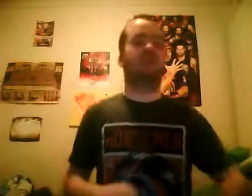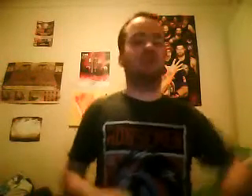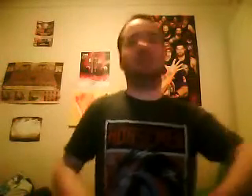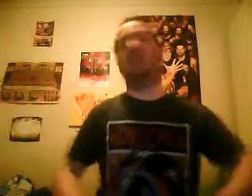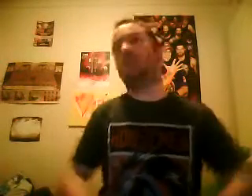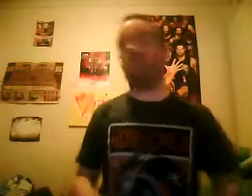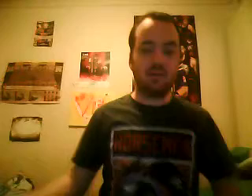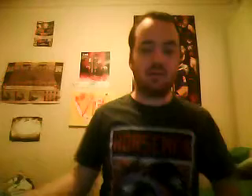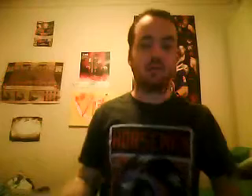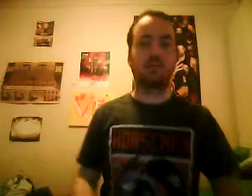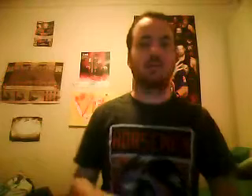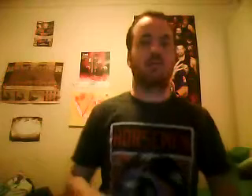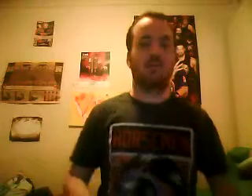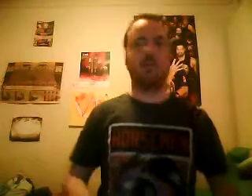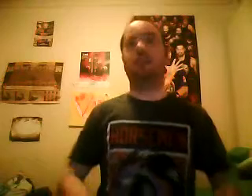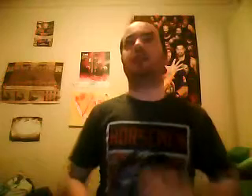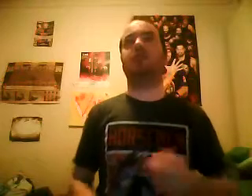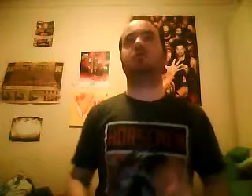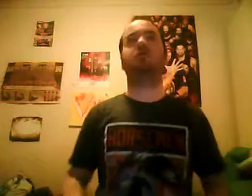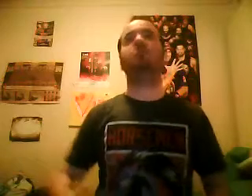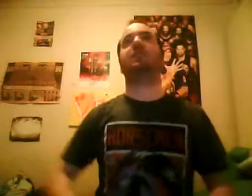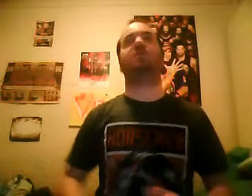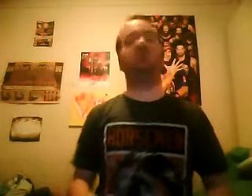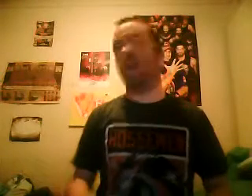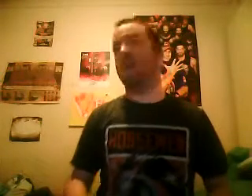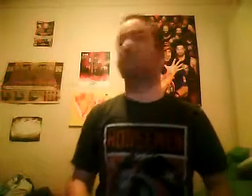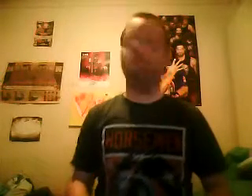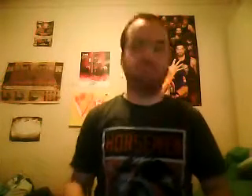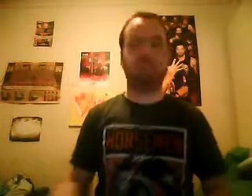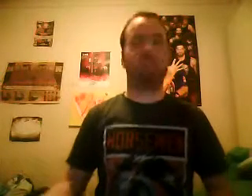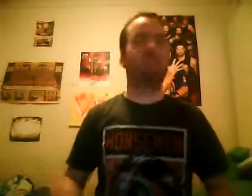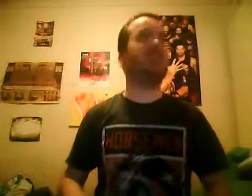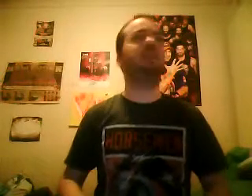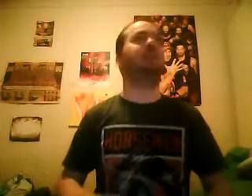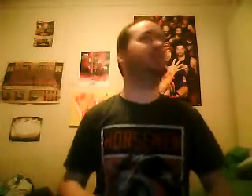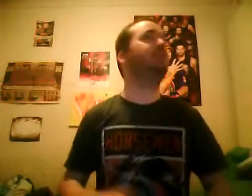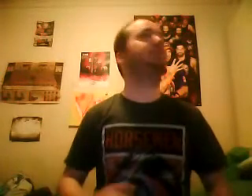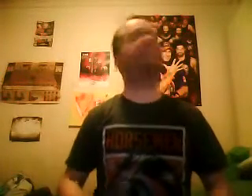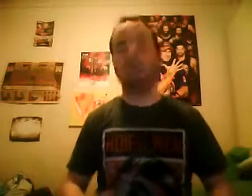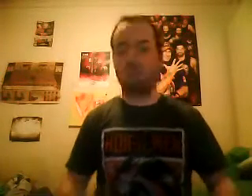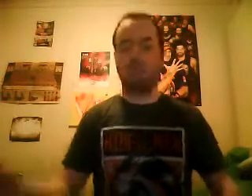defeated Maverick with a suplex slam, pinning Maverick,